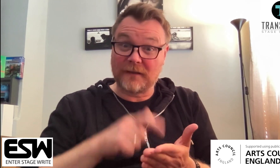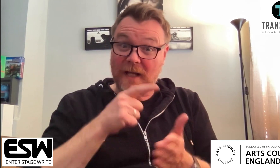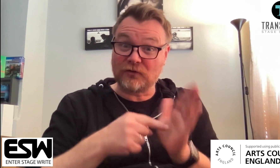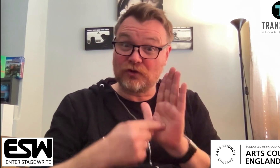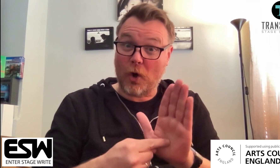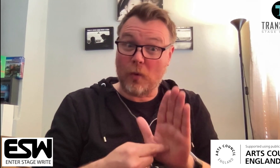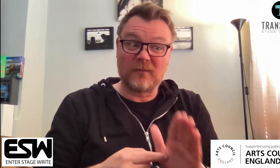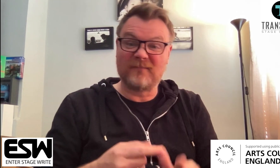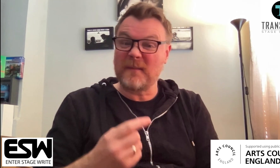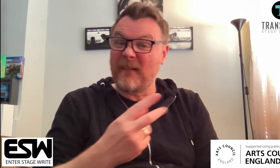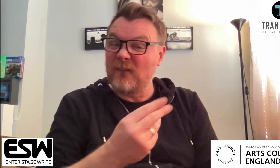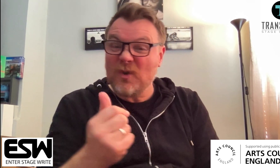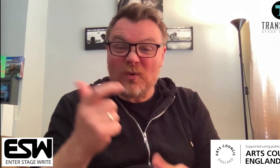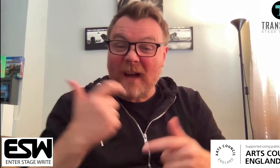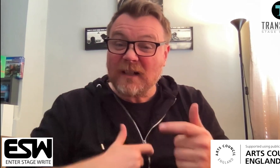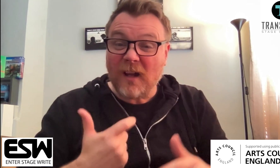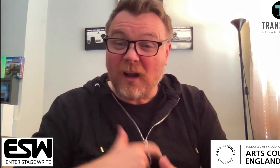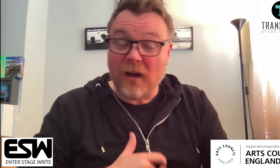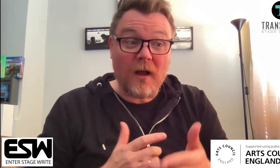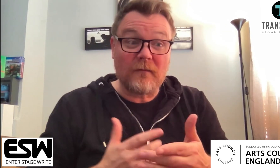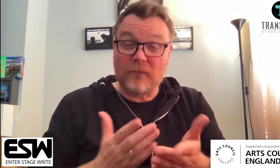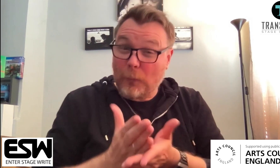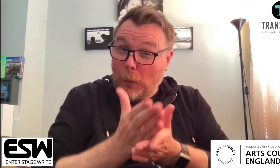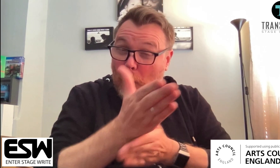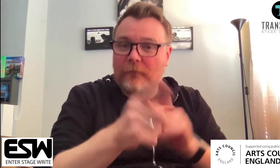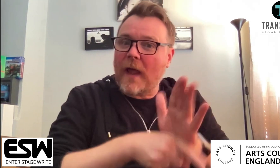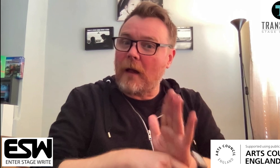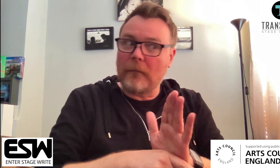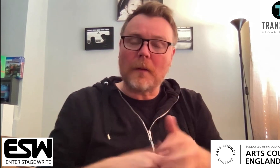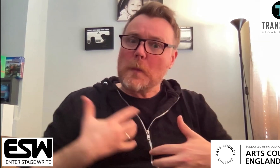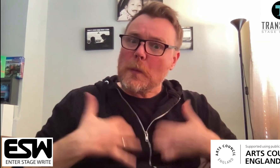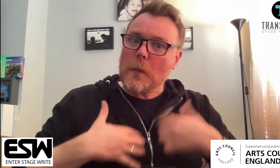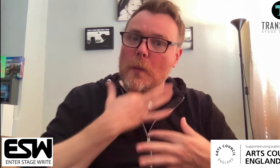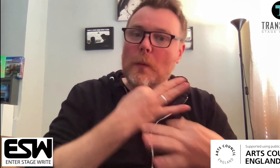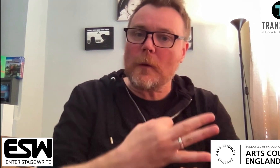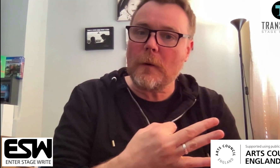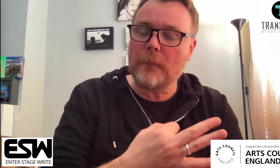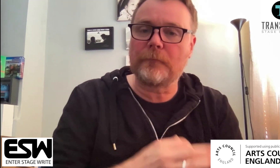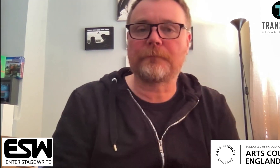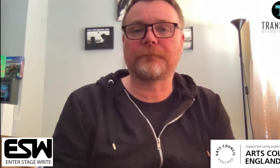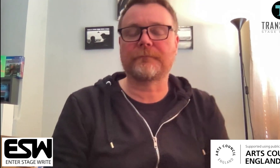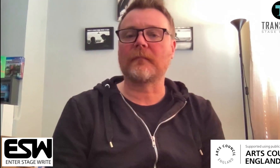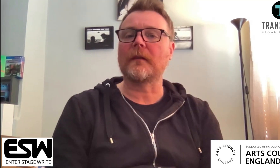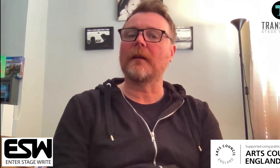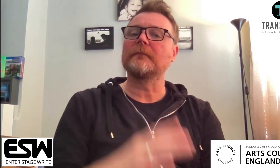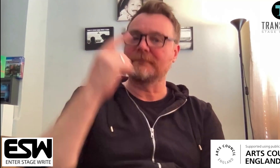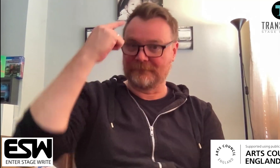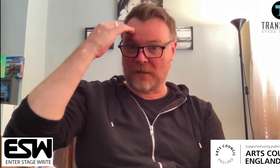of those particular characters and their interaction. So a good writer can show a very strong story